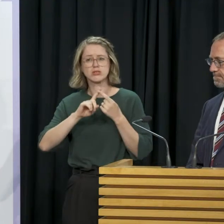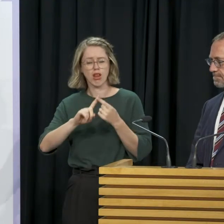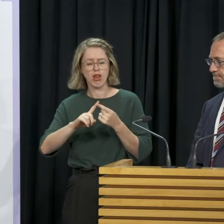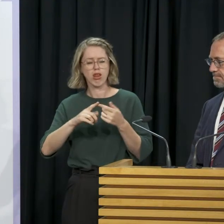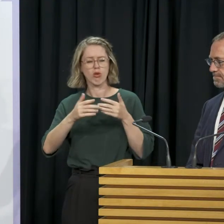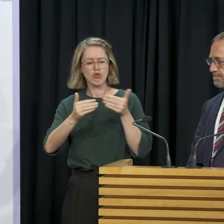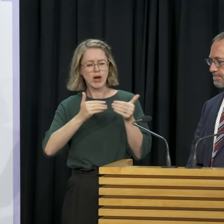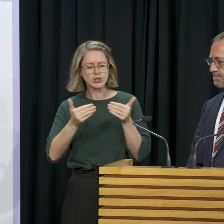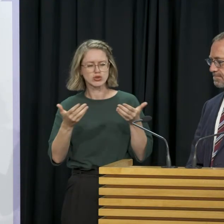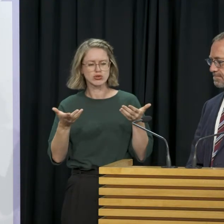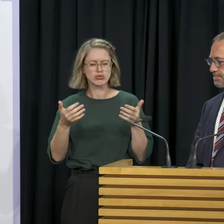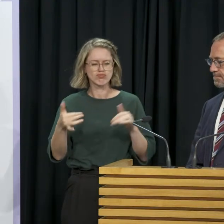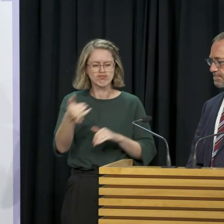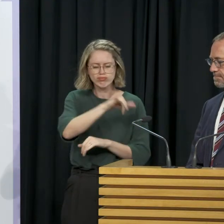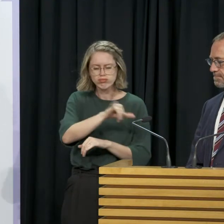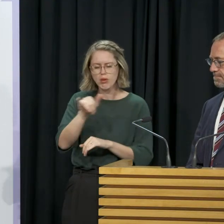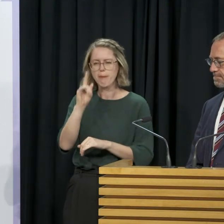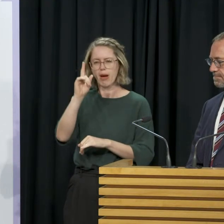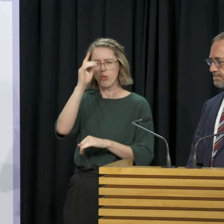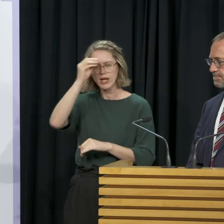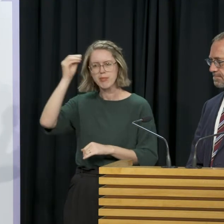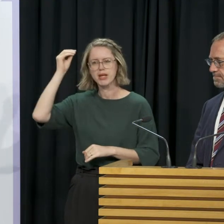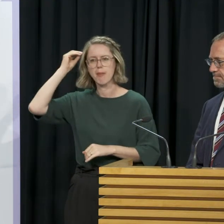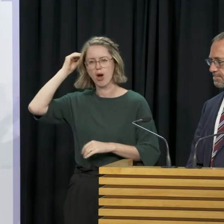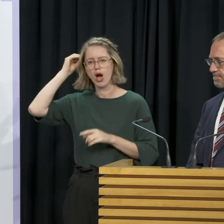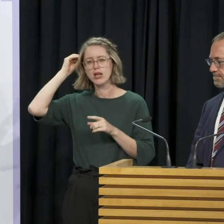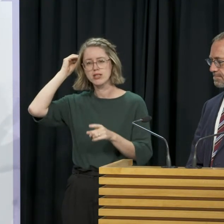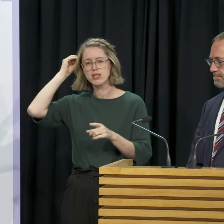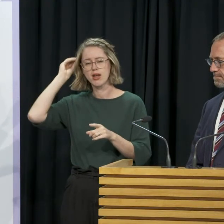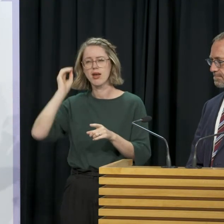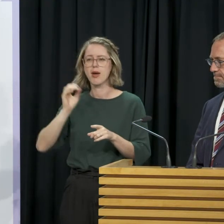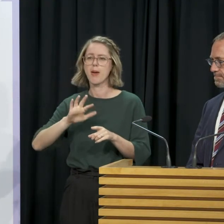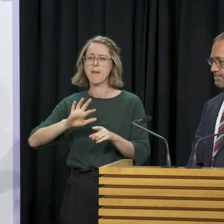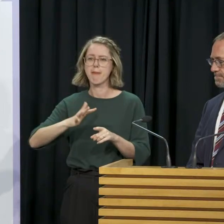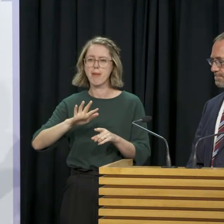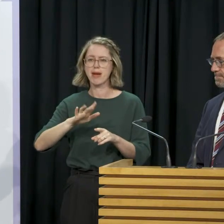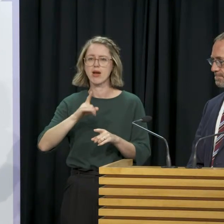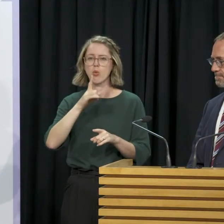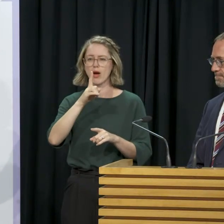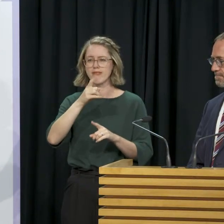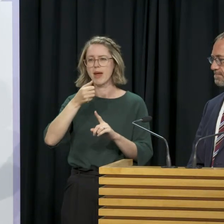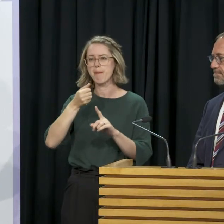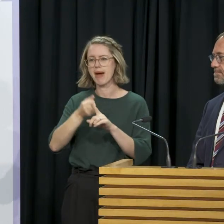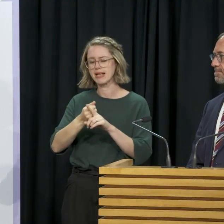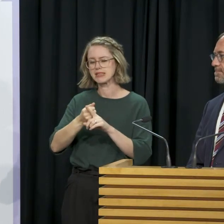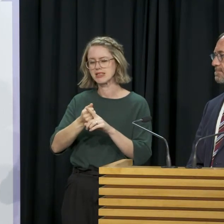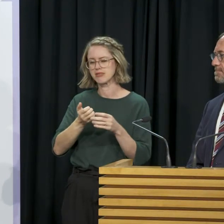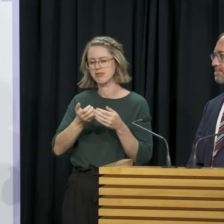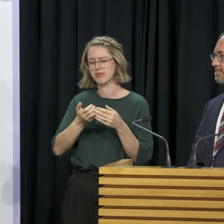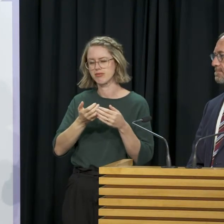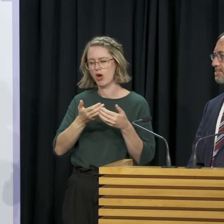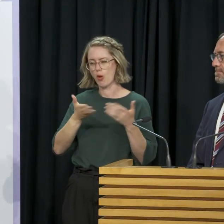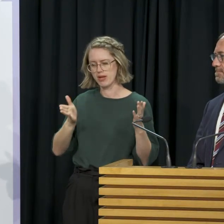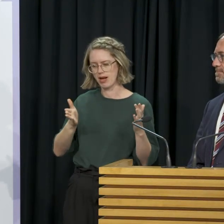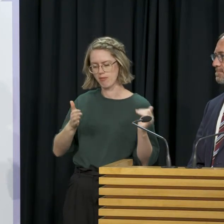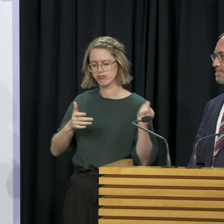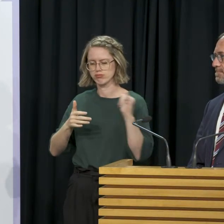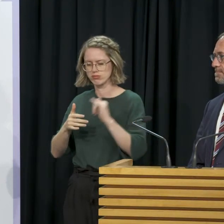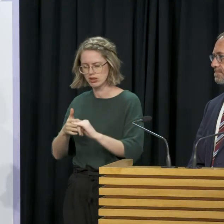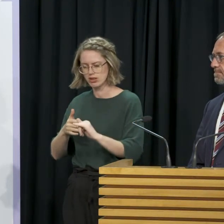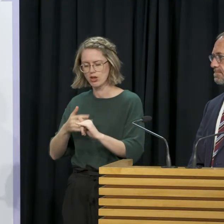we are mindful of the fact that that may be one of the effects of opening up that space. There's been